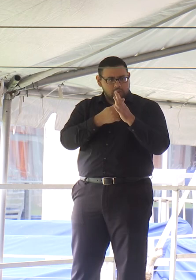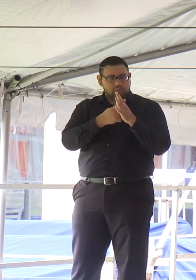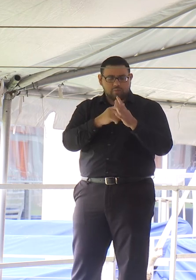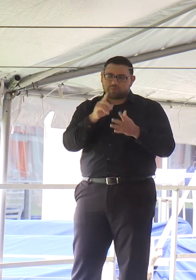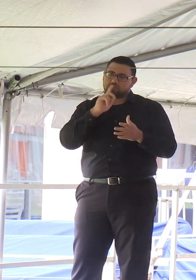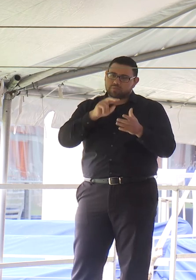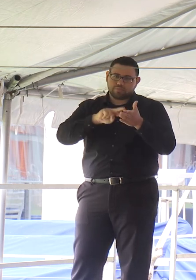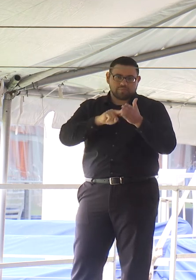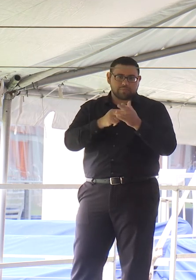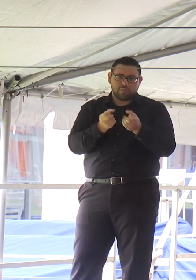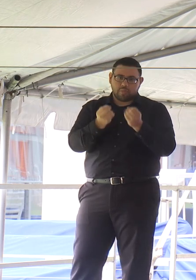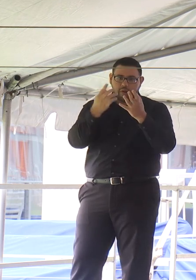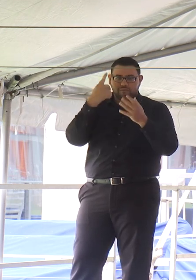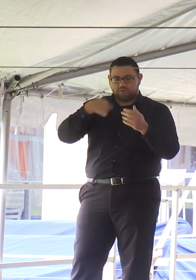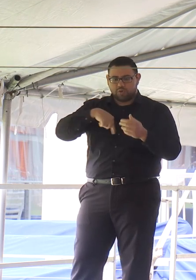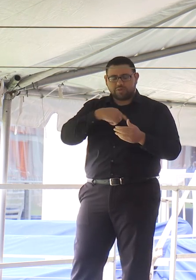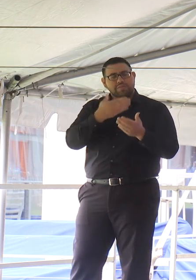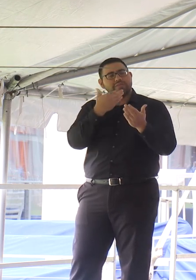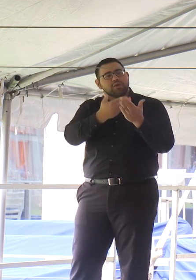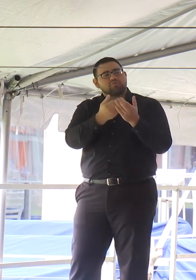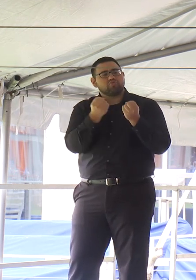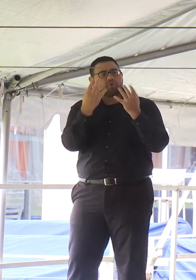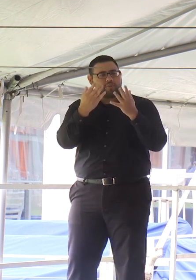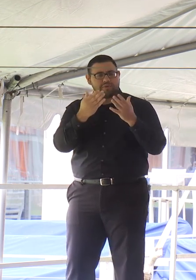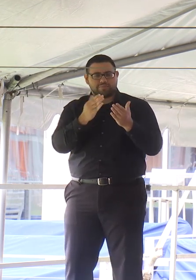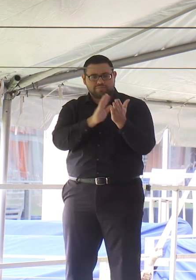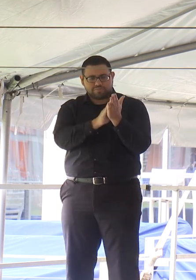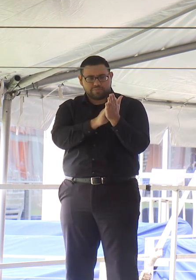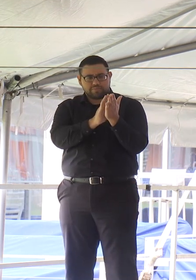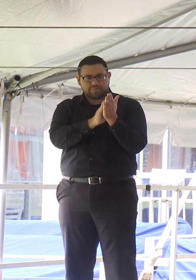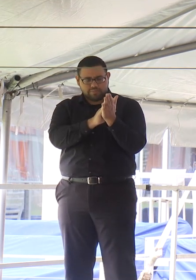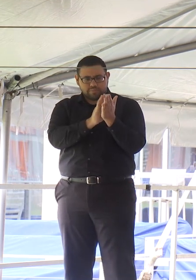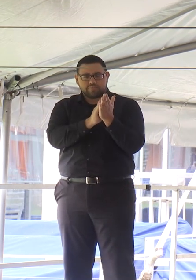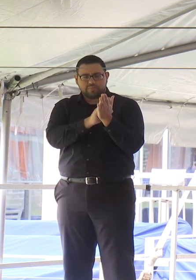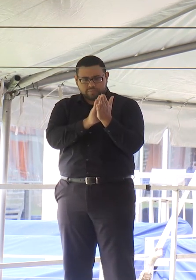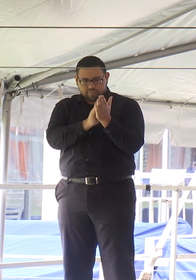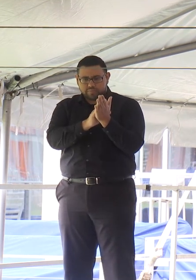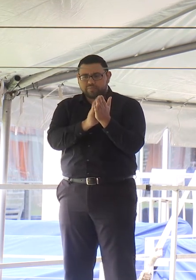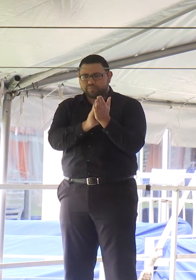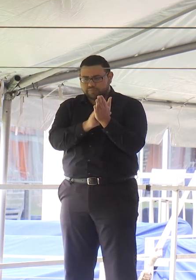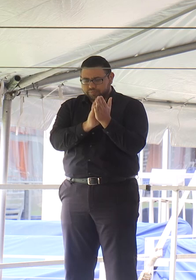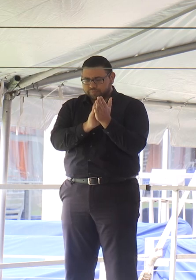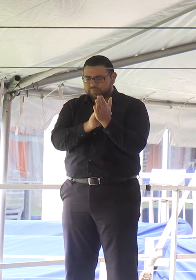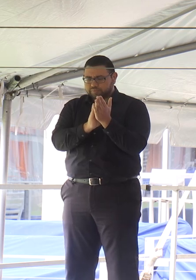that meant so much to us. So thank you so much for all of that.